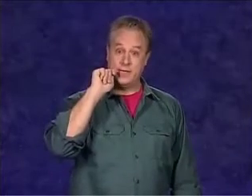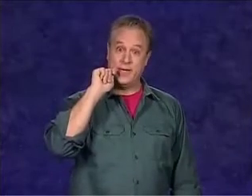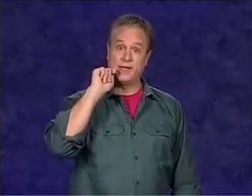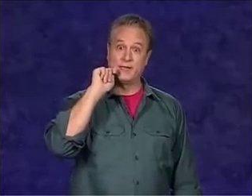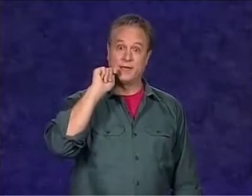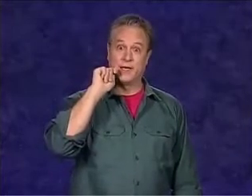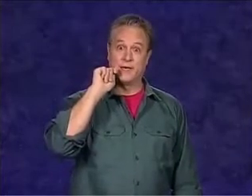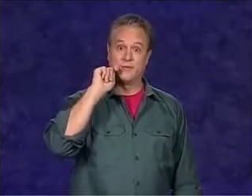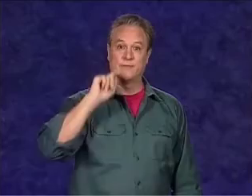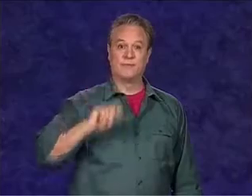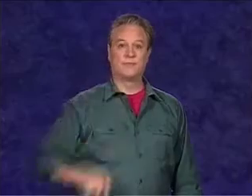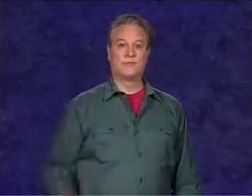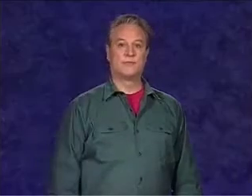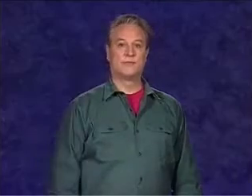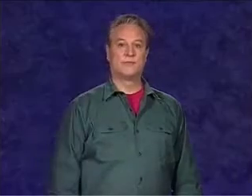skin.